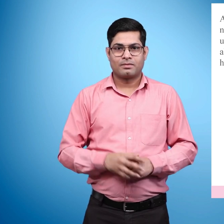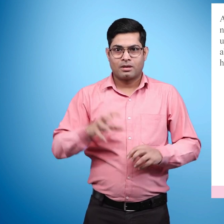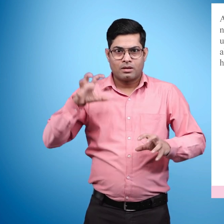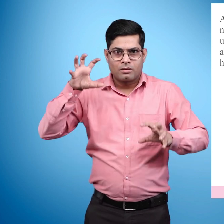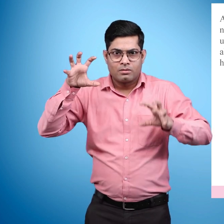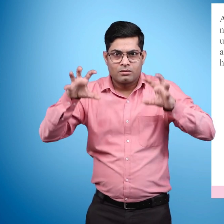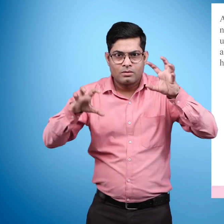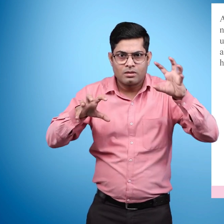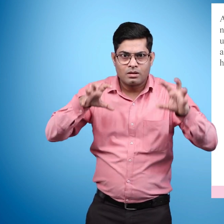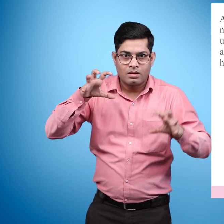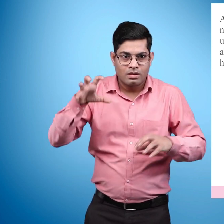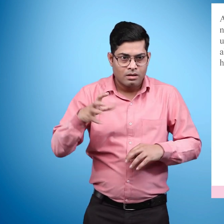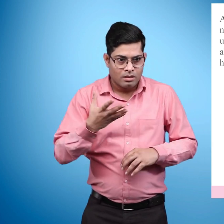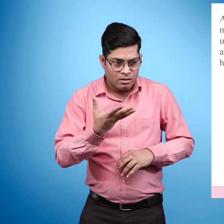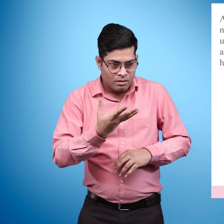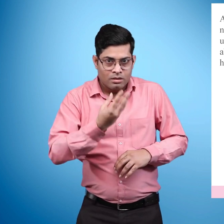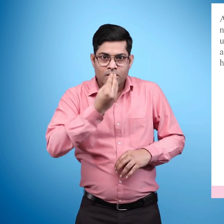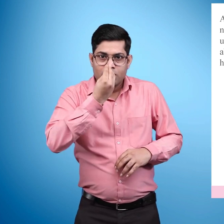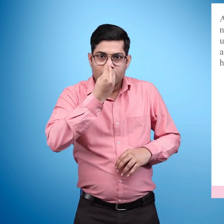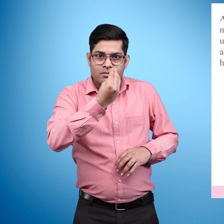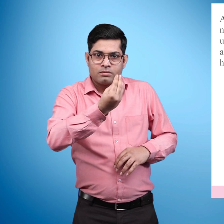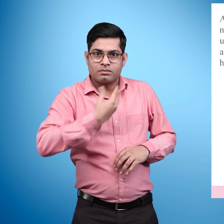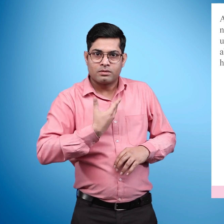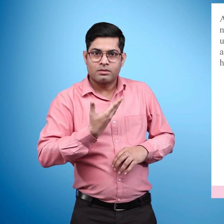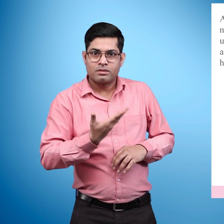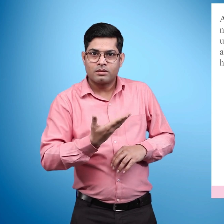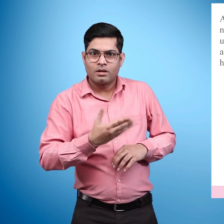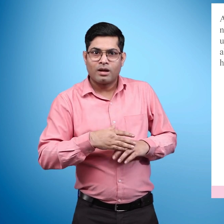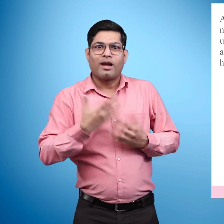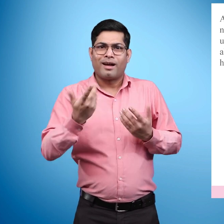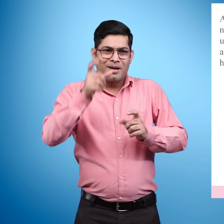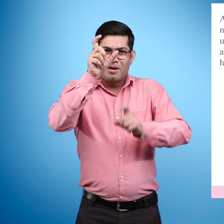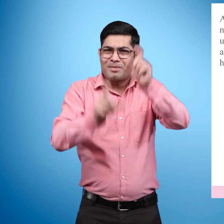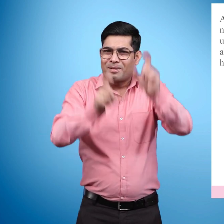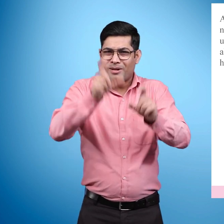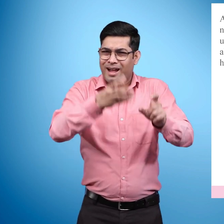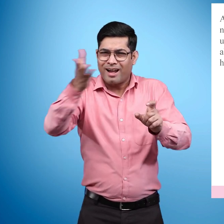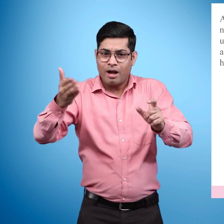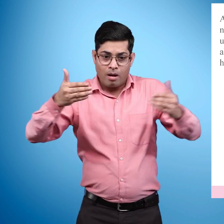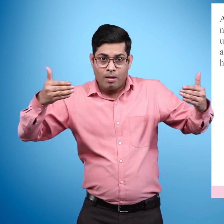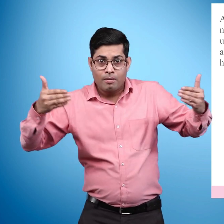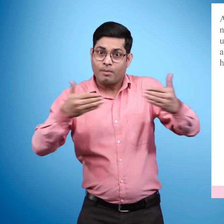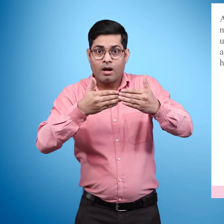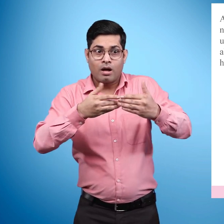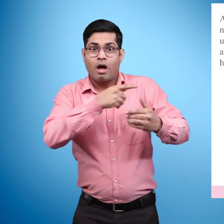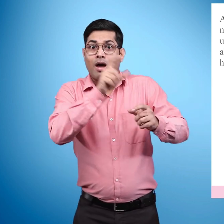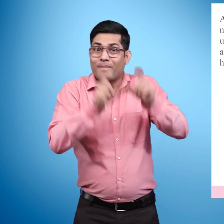Not used to insults, the ghost was taken aback. People generally started back in horror when they met him.